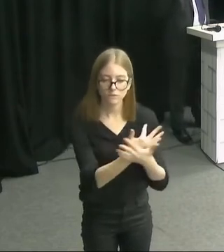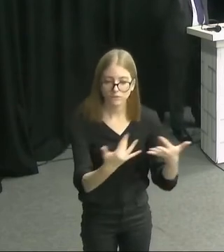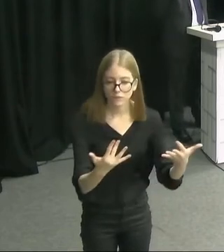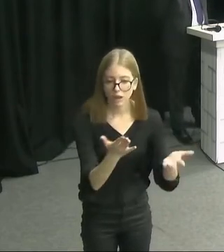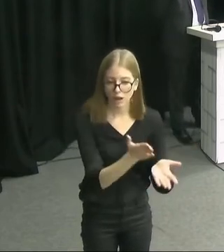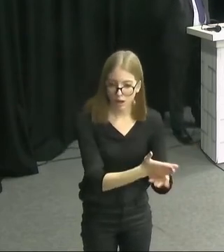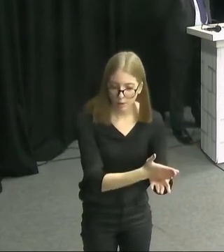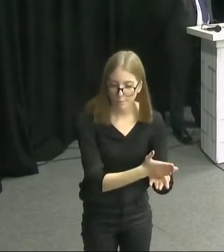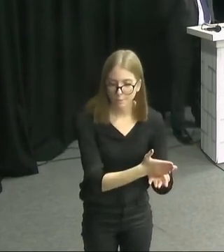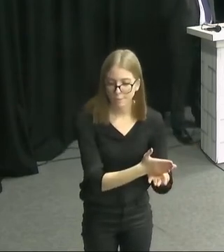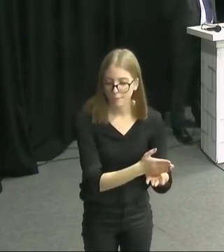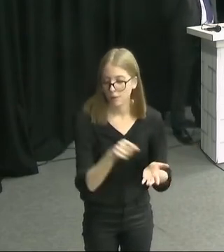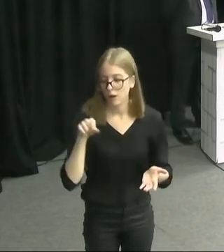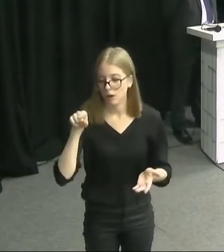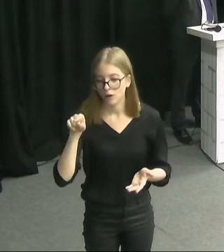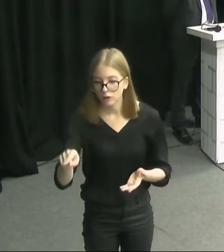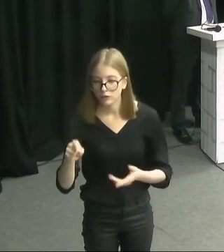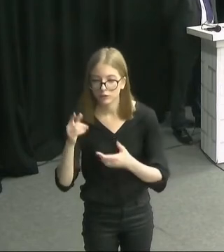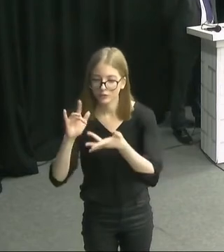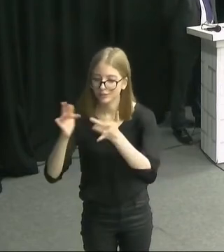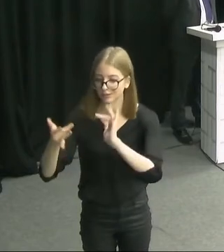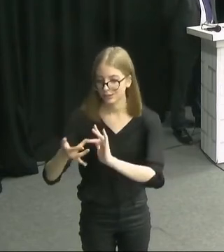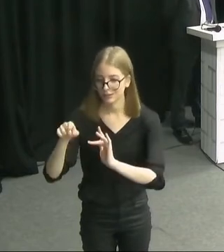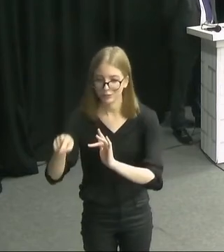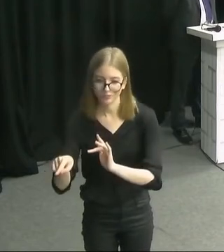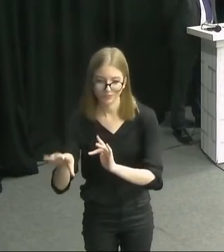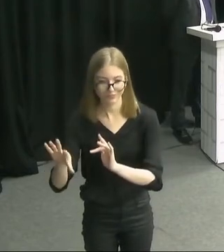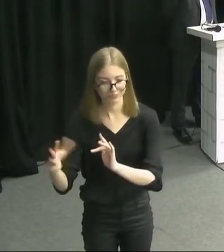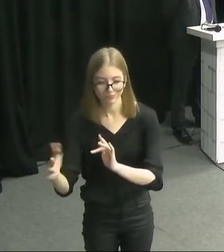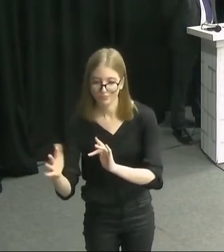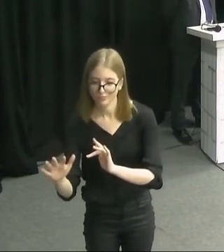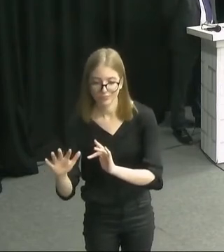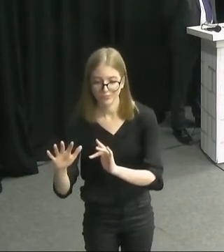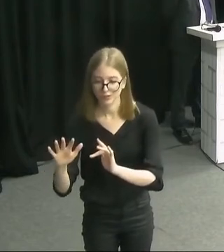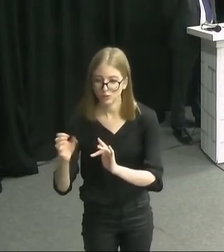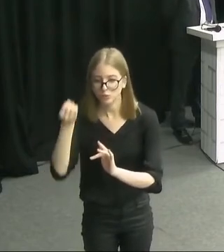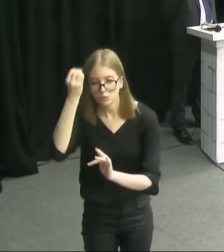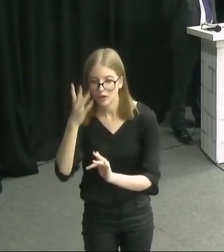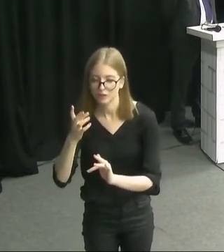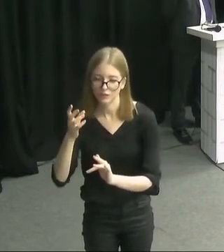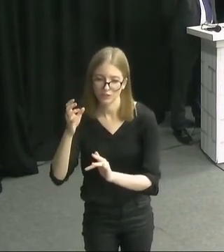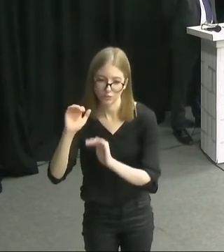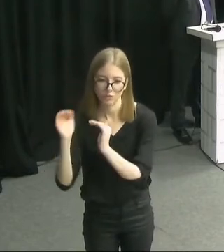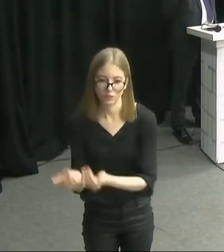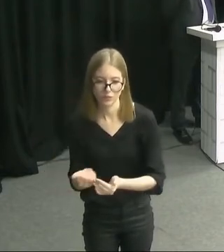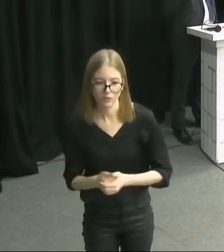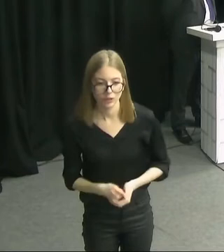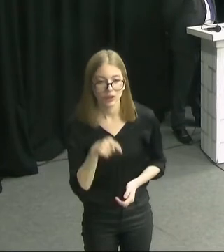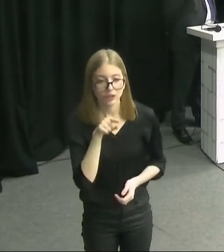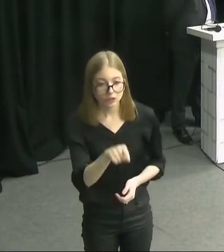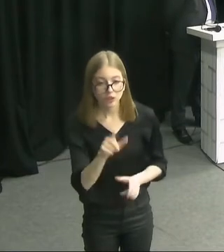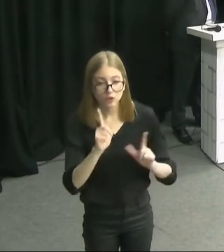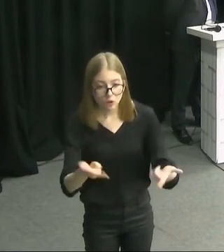lecturer explains this. So we are social creatures. We need interaction. We need social interaction, communication, and